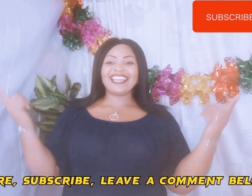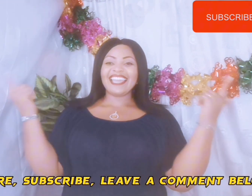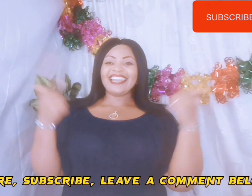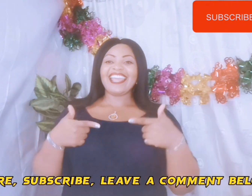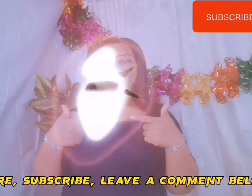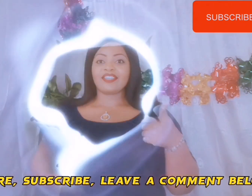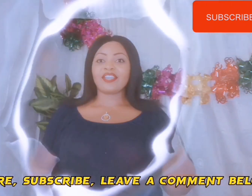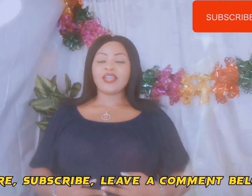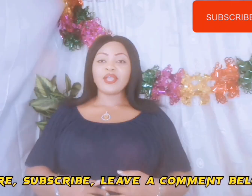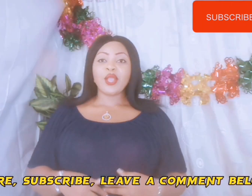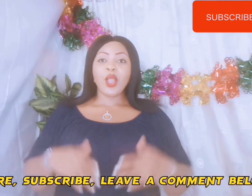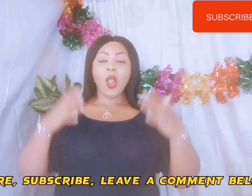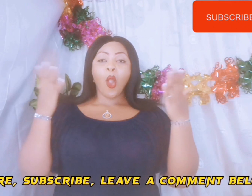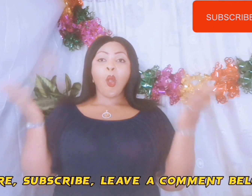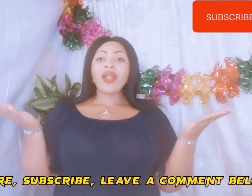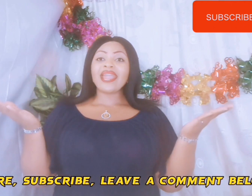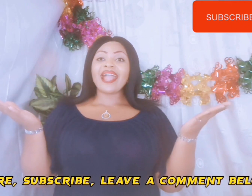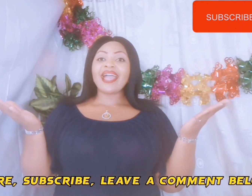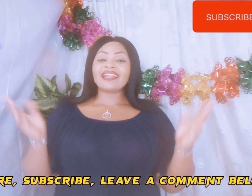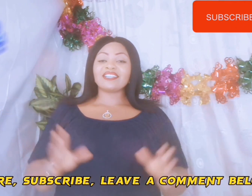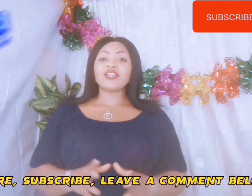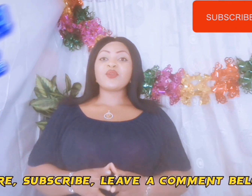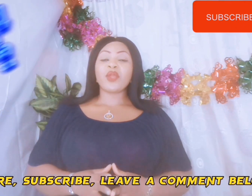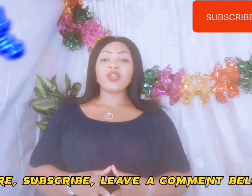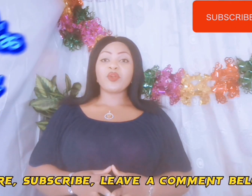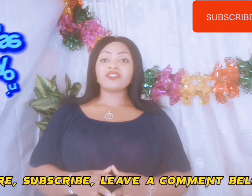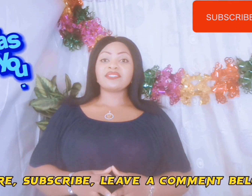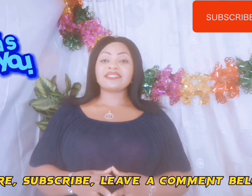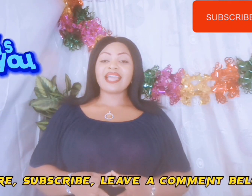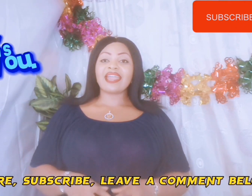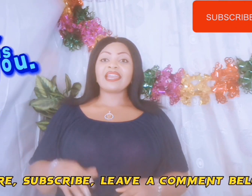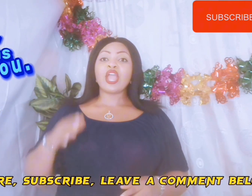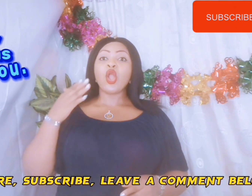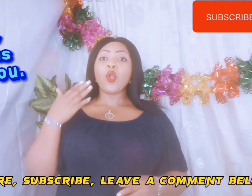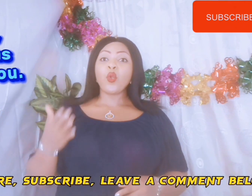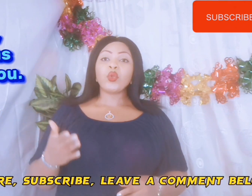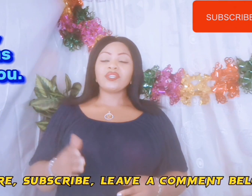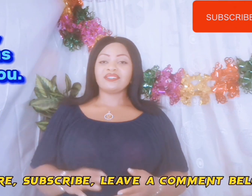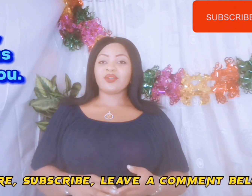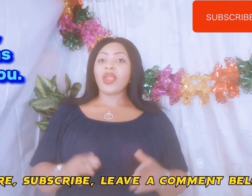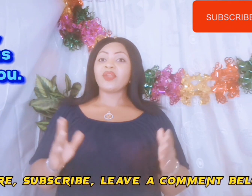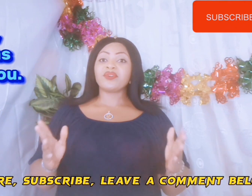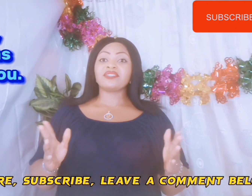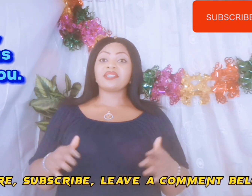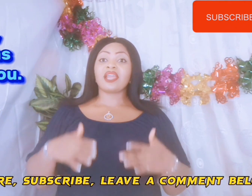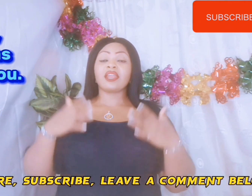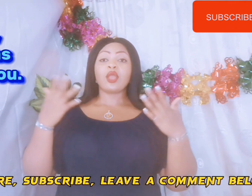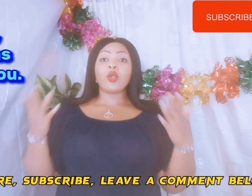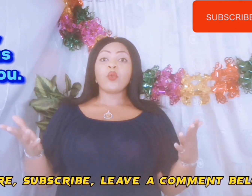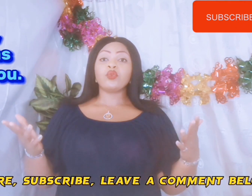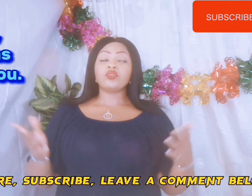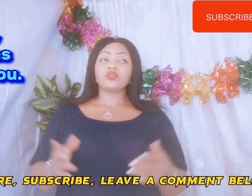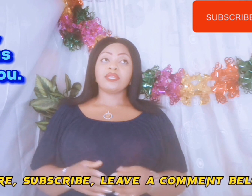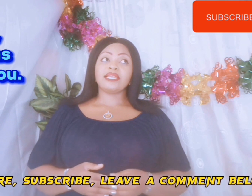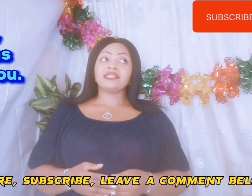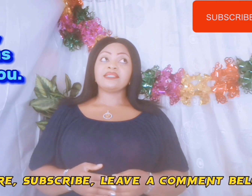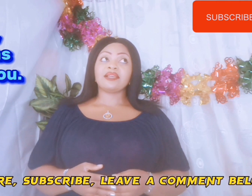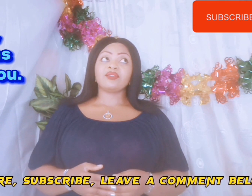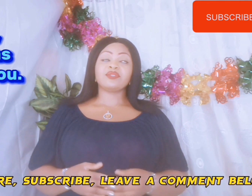simple. Next. Okay guys, so when you want to sign good, same signing